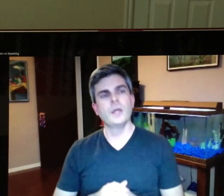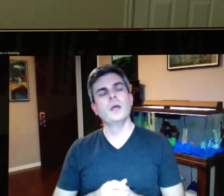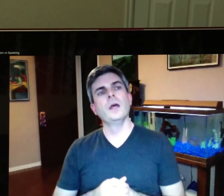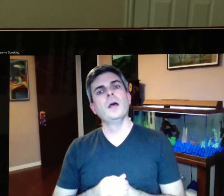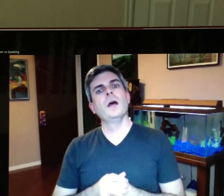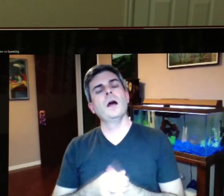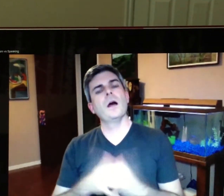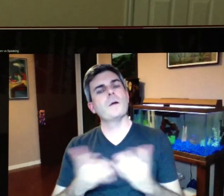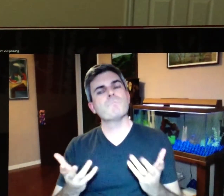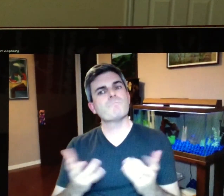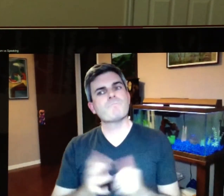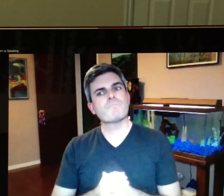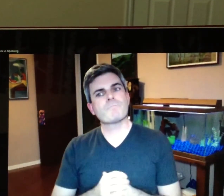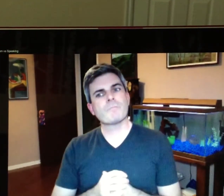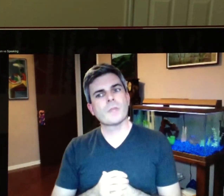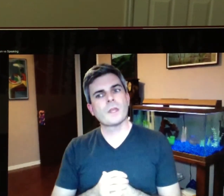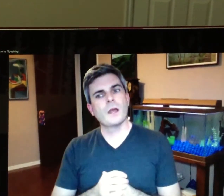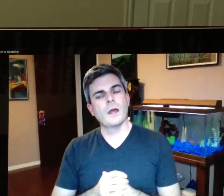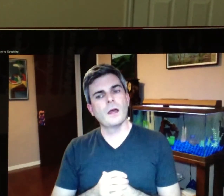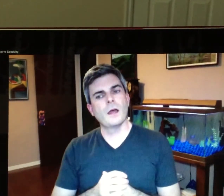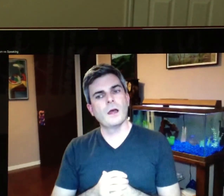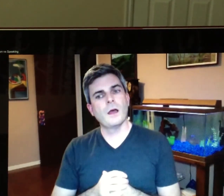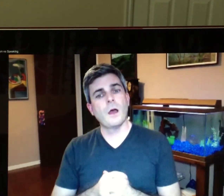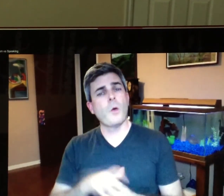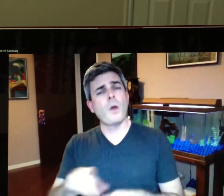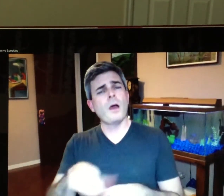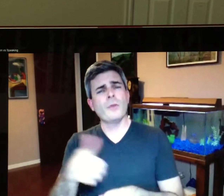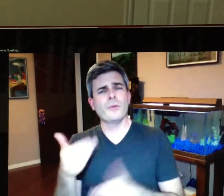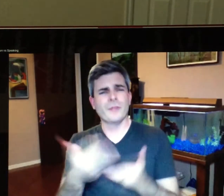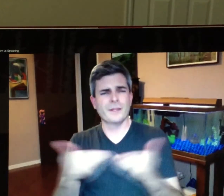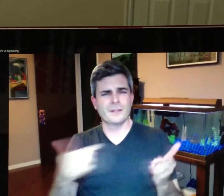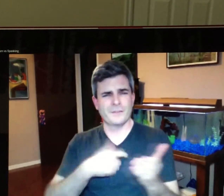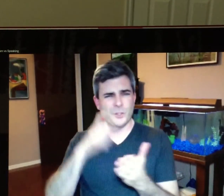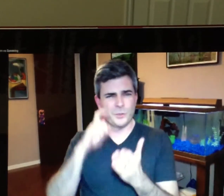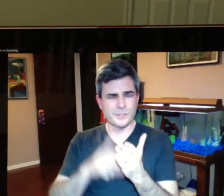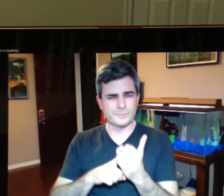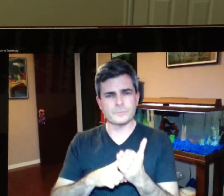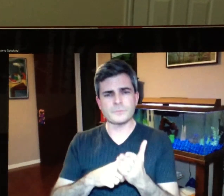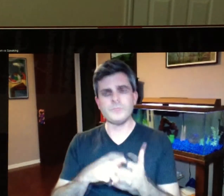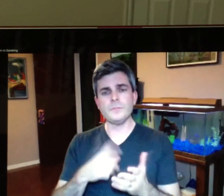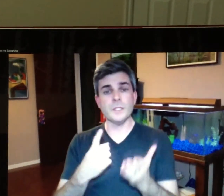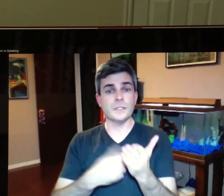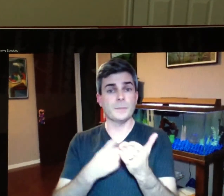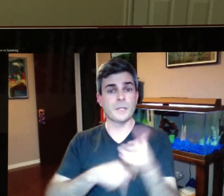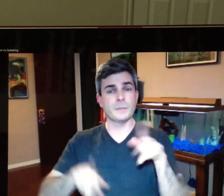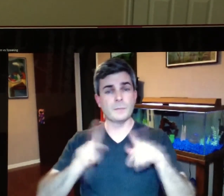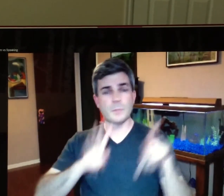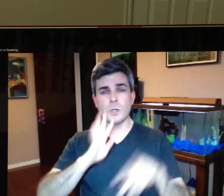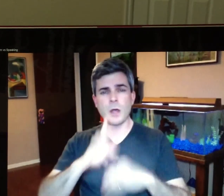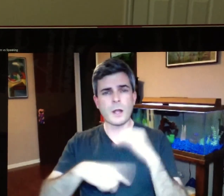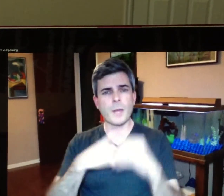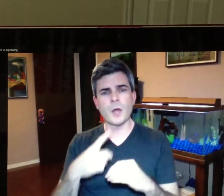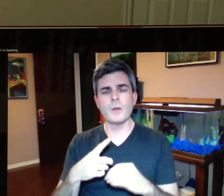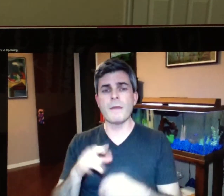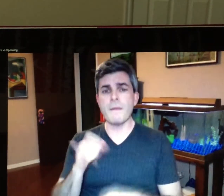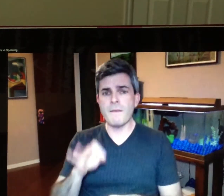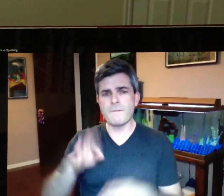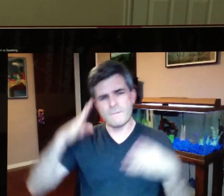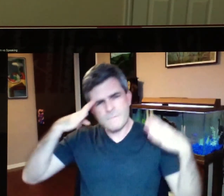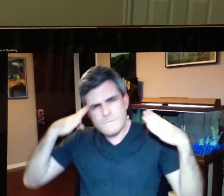This is my experience as, transliterating with lip reading with deaf people. Things that I've noticed is that some